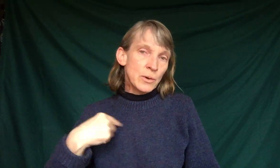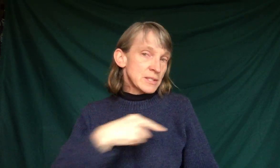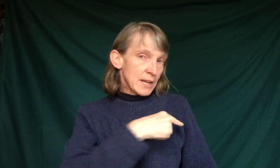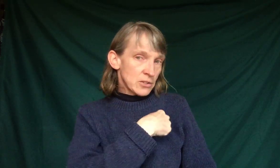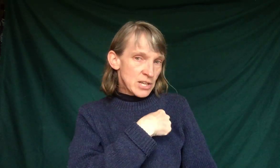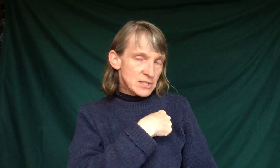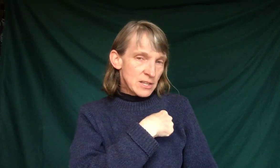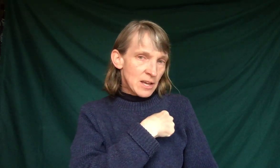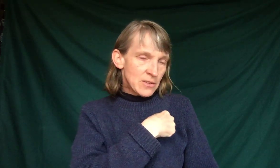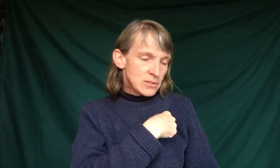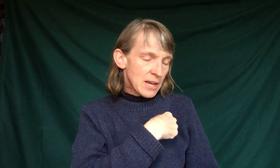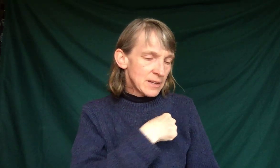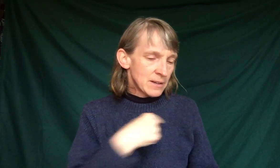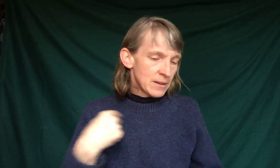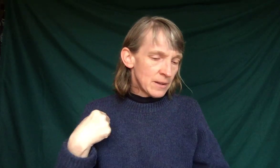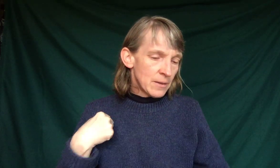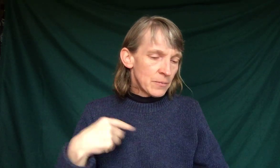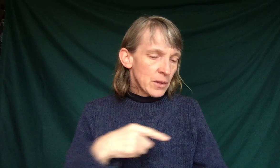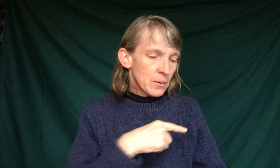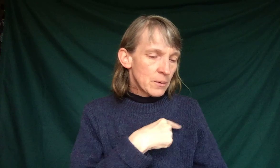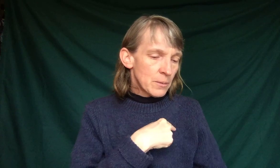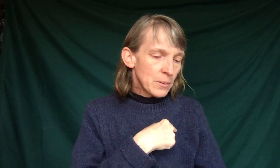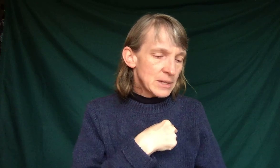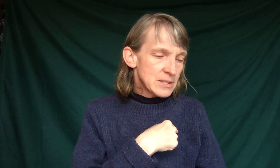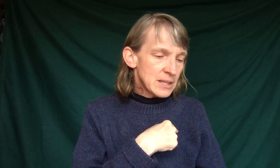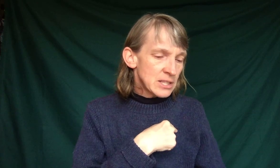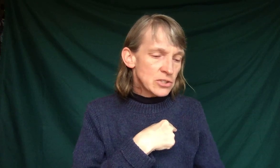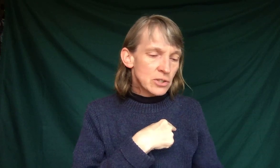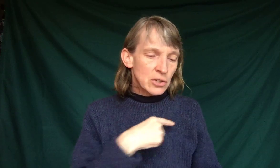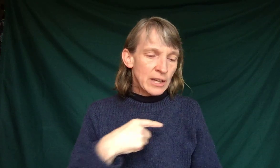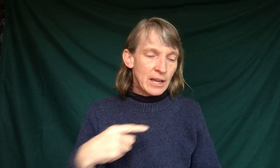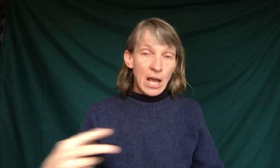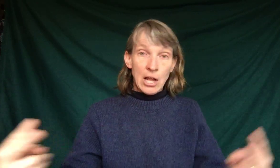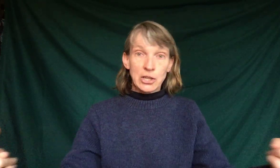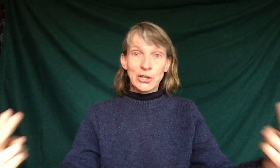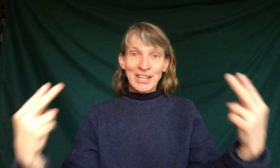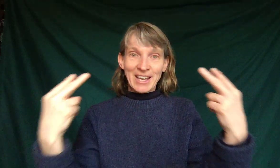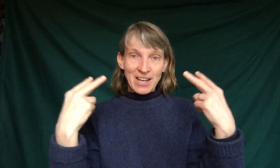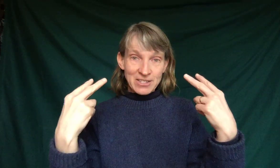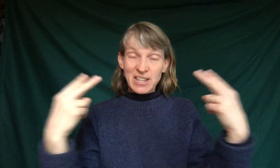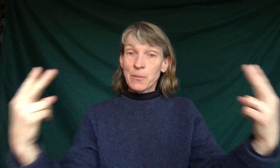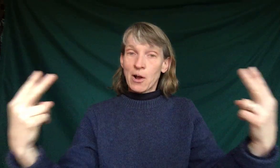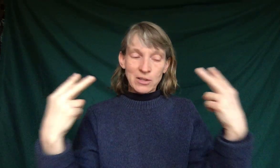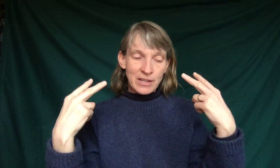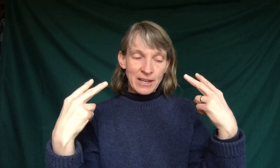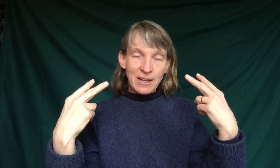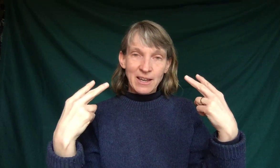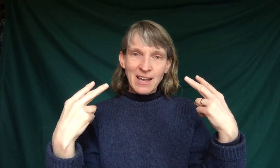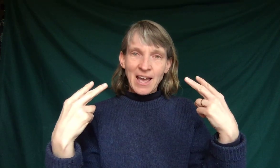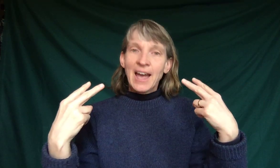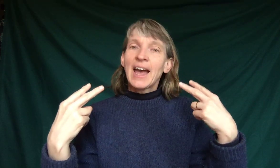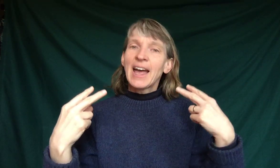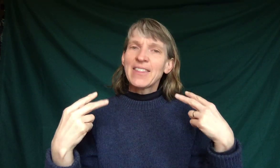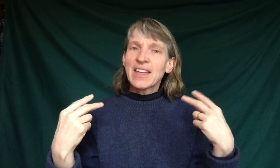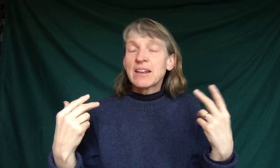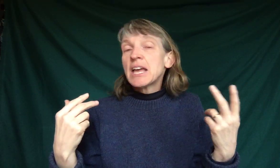side of your chest and the other side. We see teacher looking at us. And they were all looking. And then if